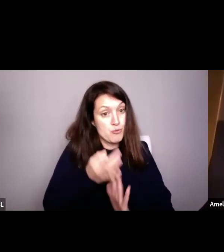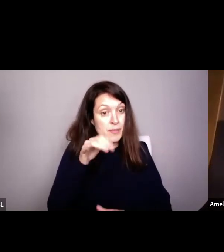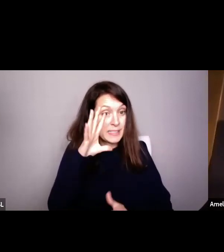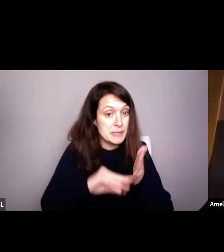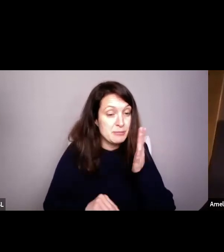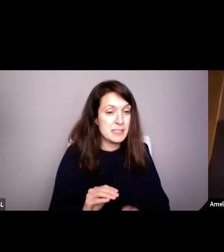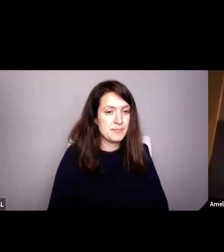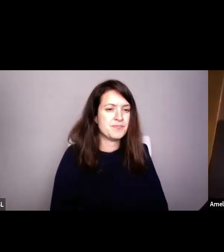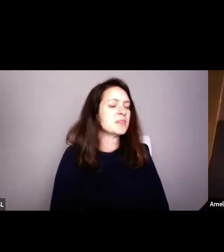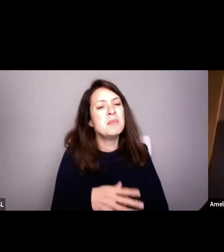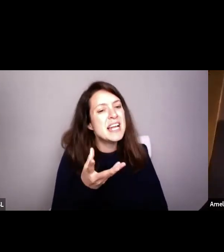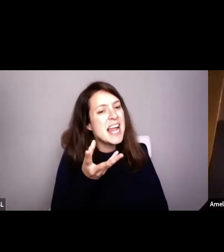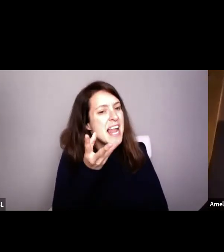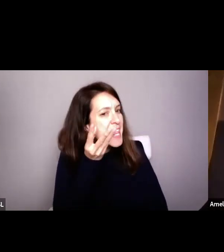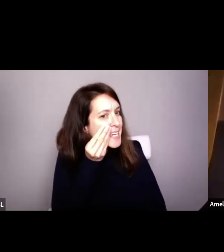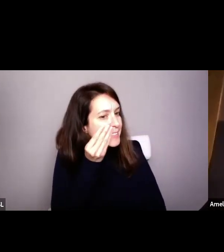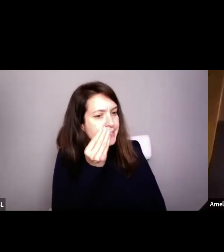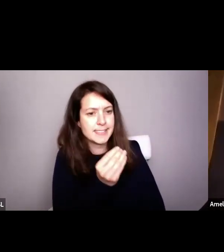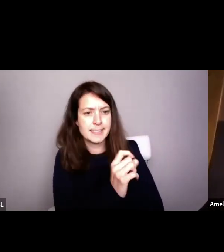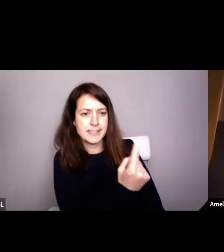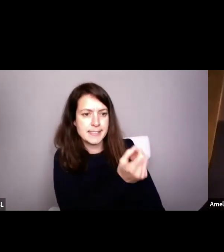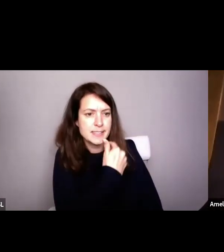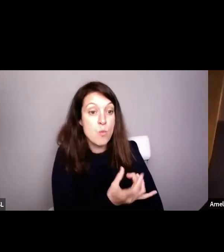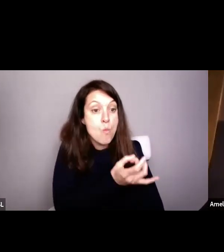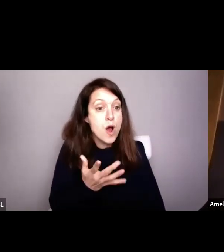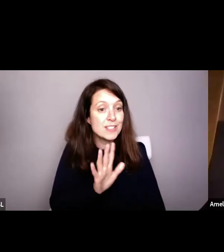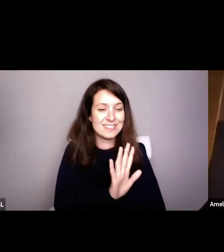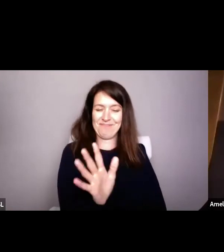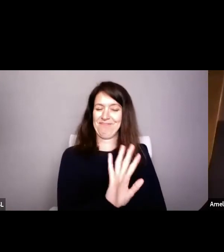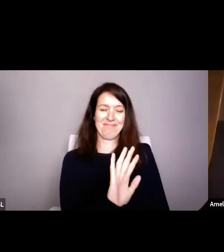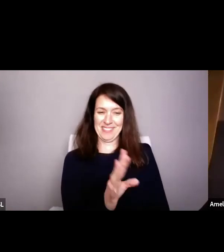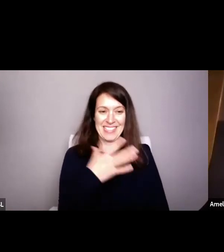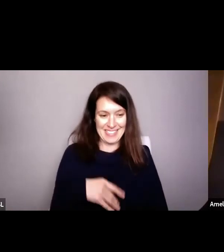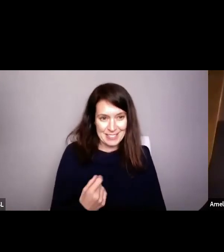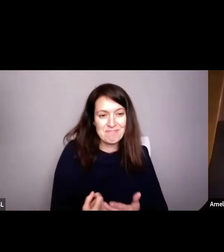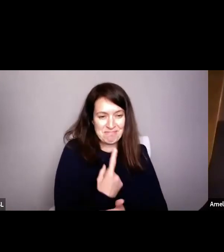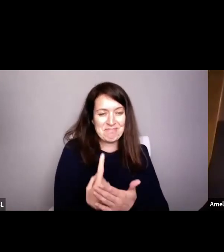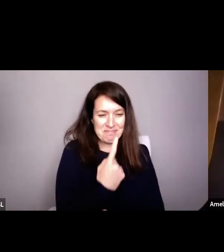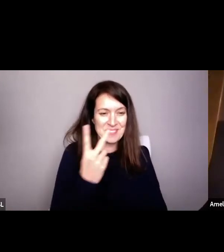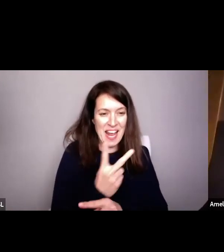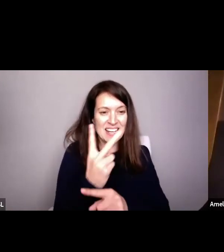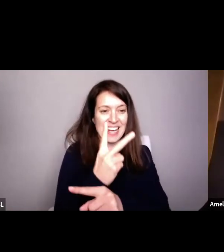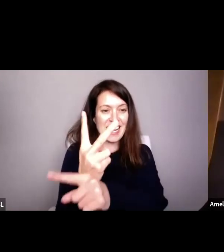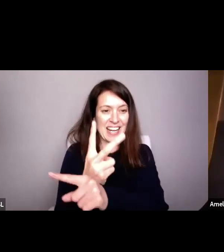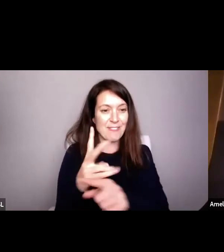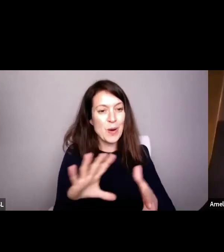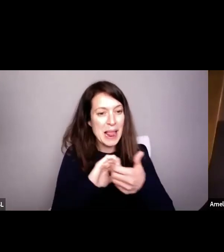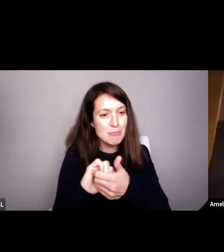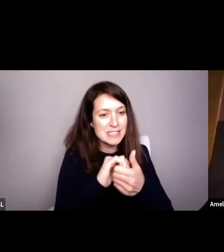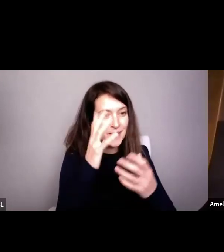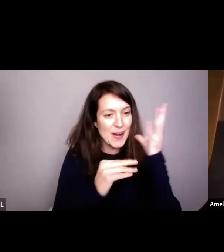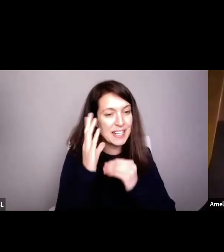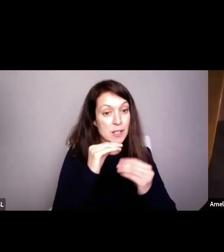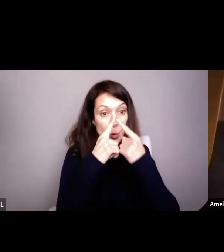not be a one-off extractive process, but a step towards collaborative learning. Ultimately, universities need to have an